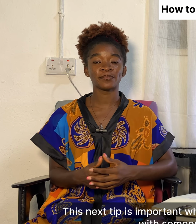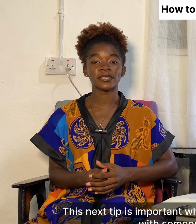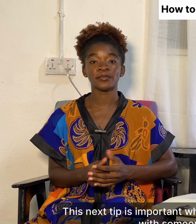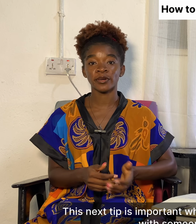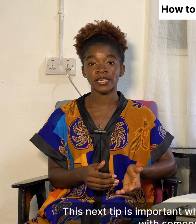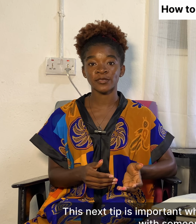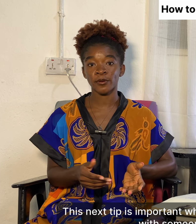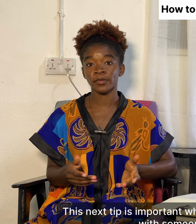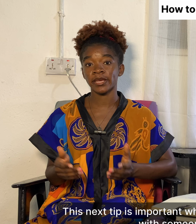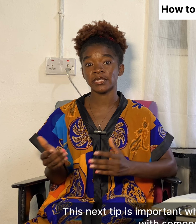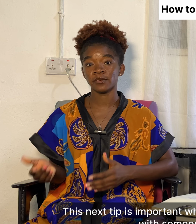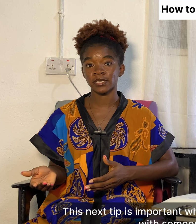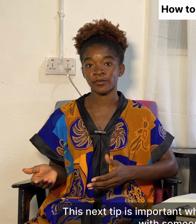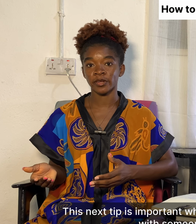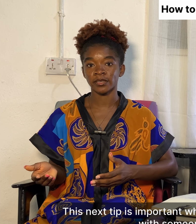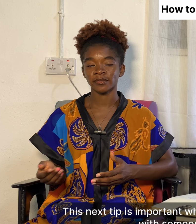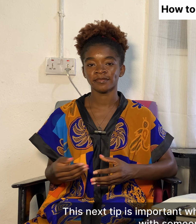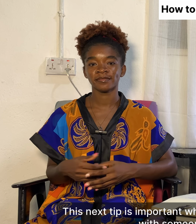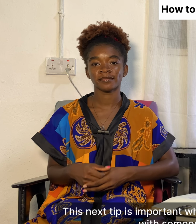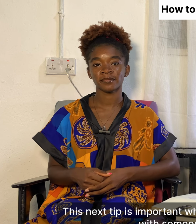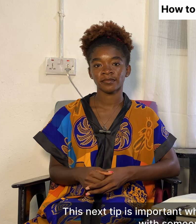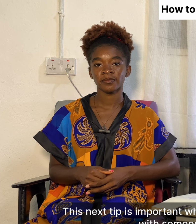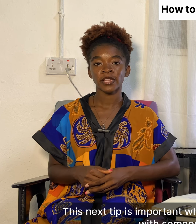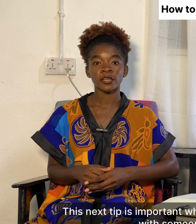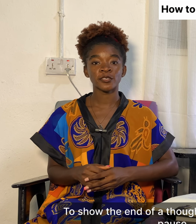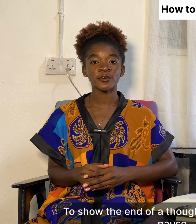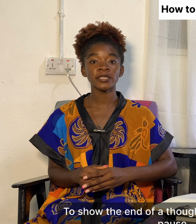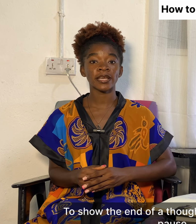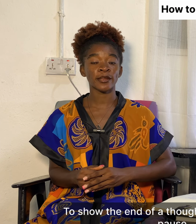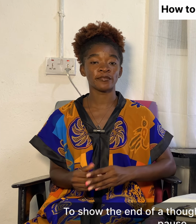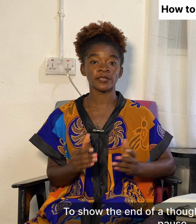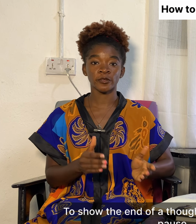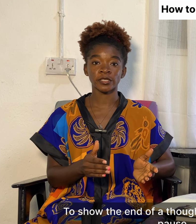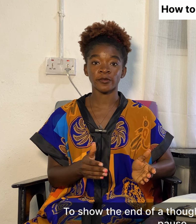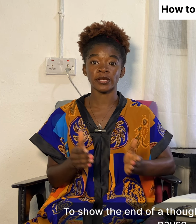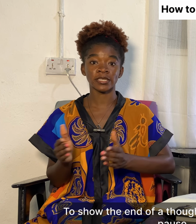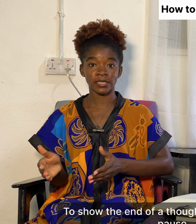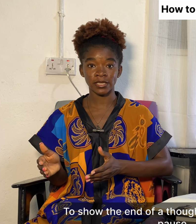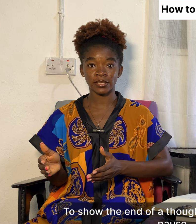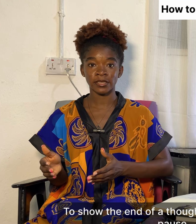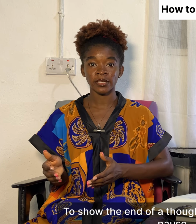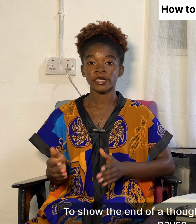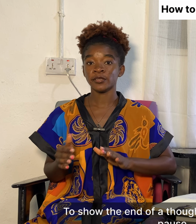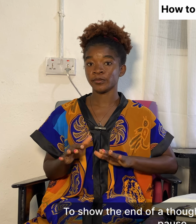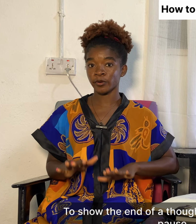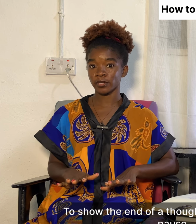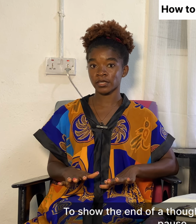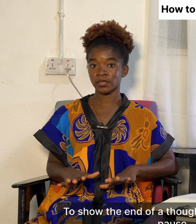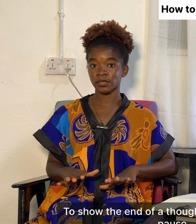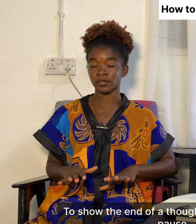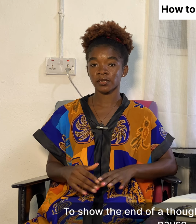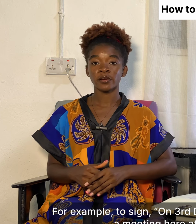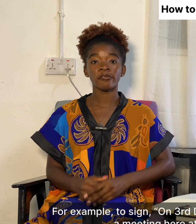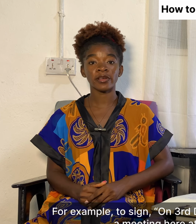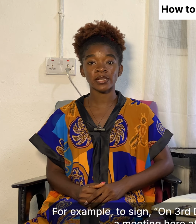is important when communicating with someone. To show the end of a thought or a sentence, you pause. For